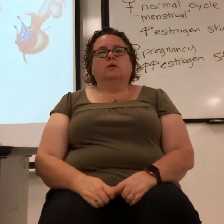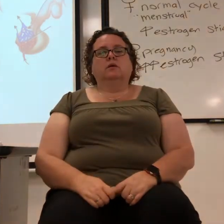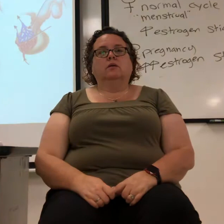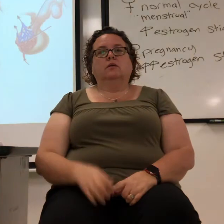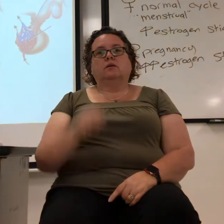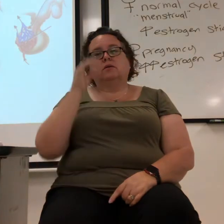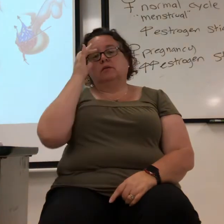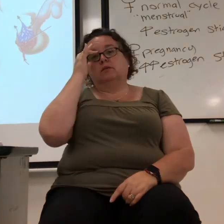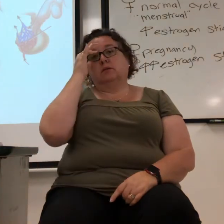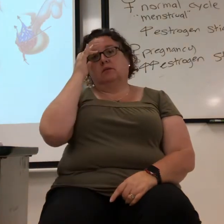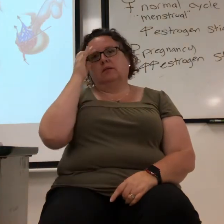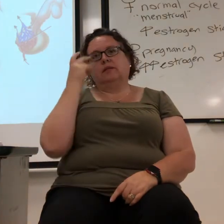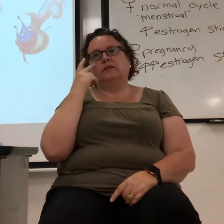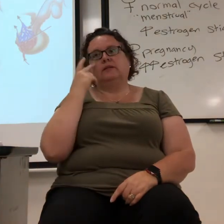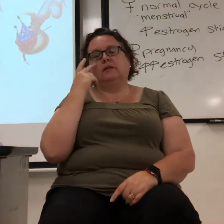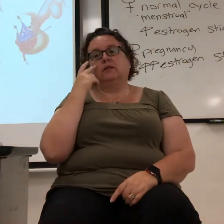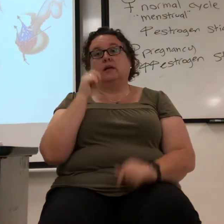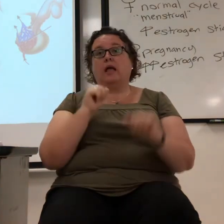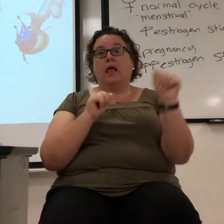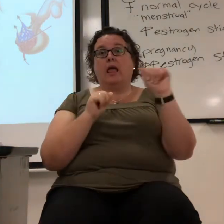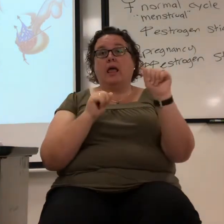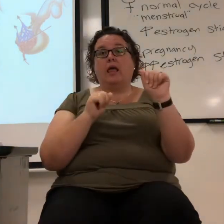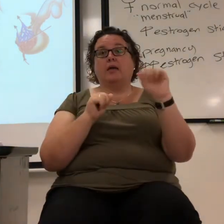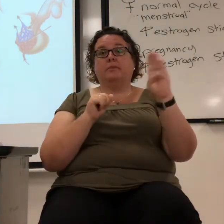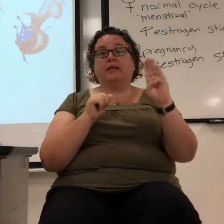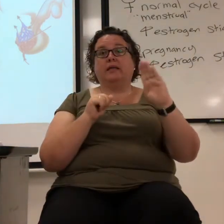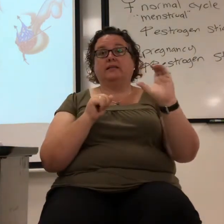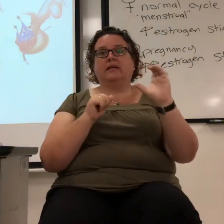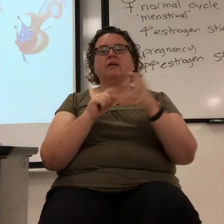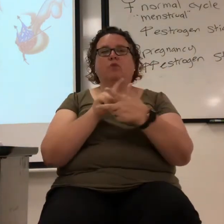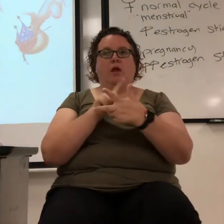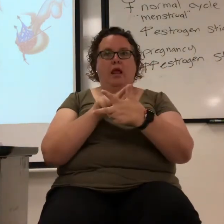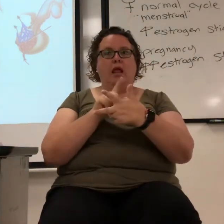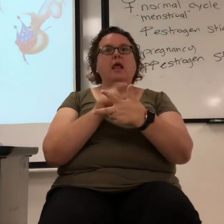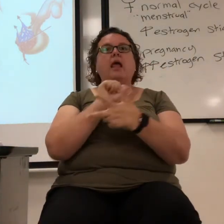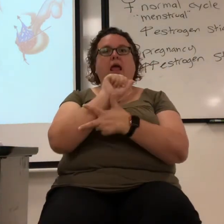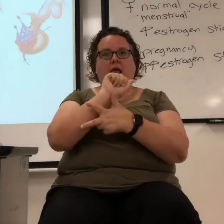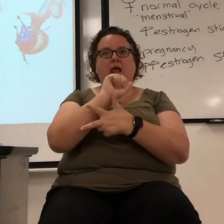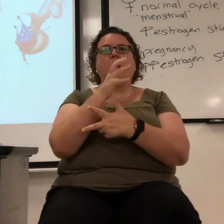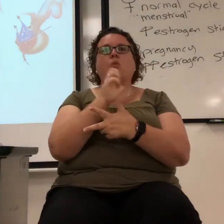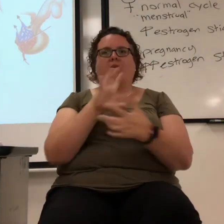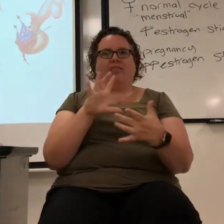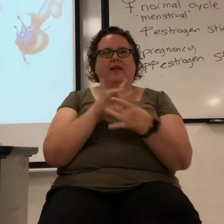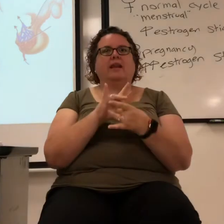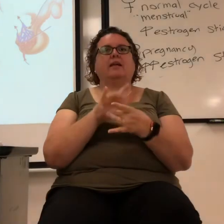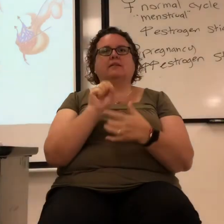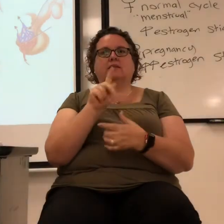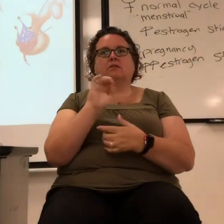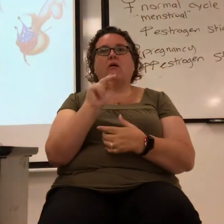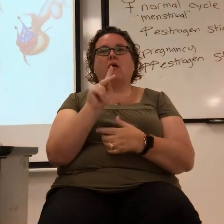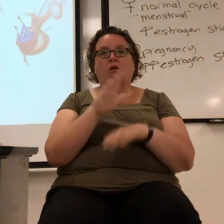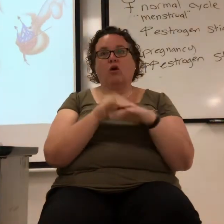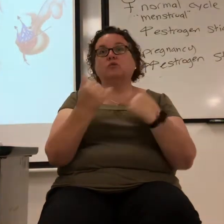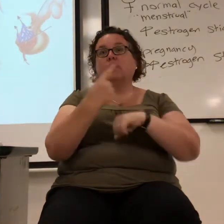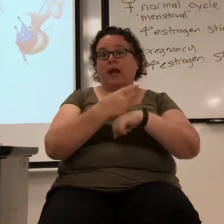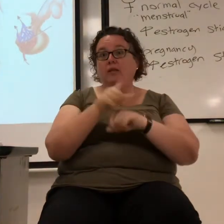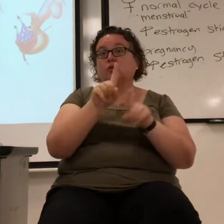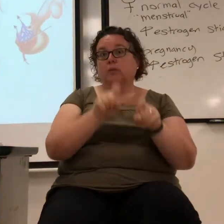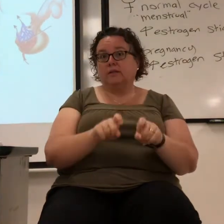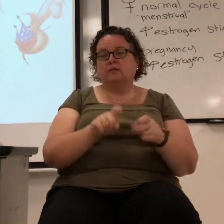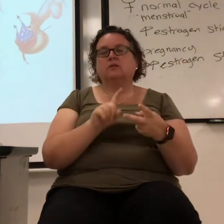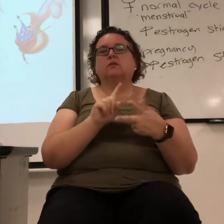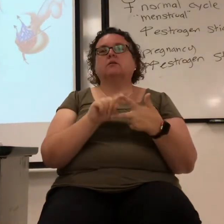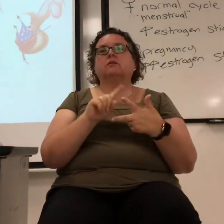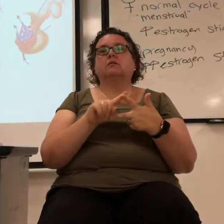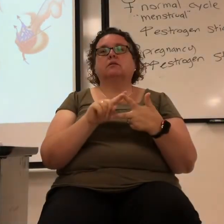Let's see, A, B, C. For A, I am going for the connecting stalk, because on today's quiz, the infundibulum or